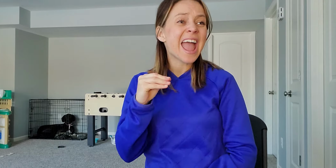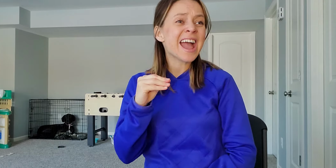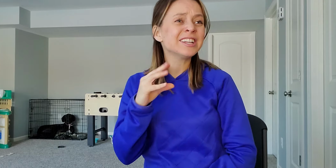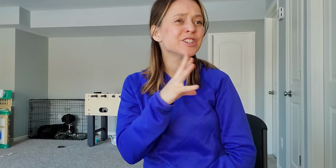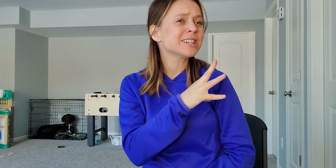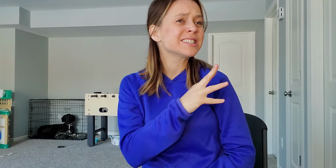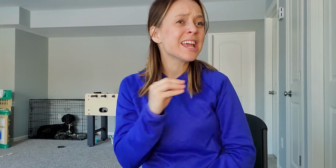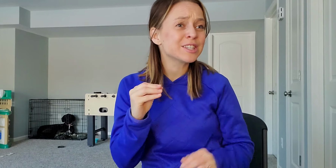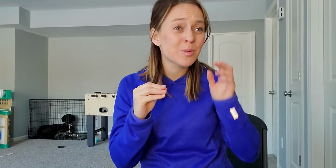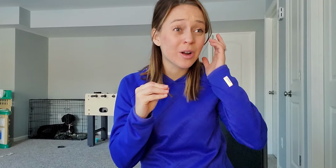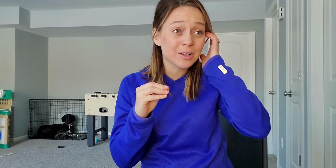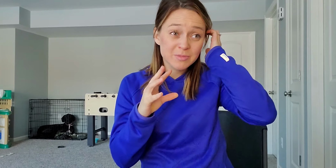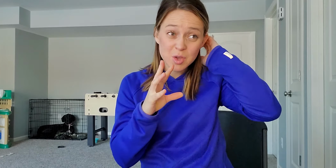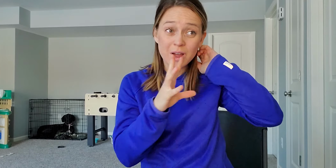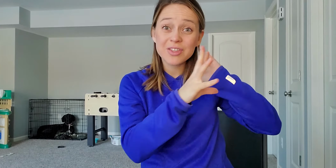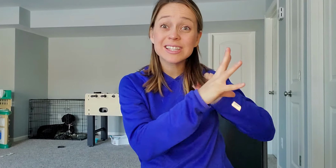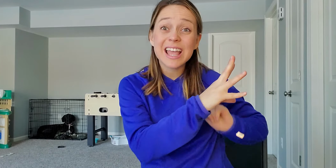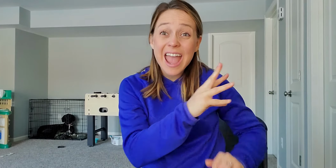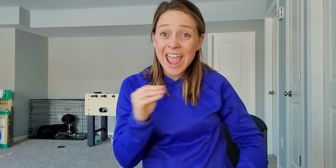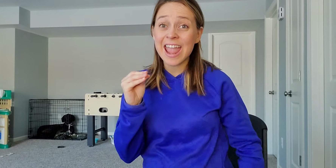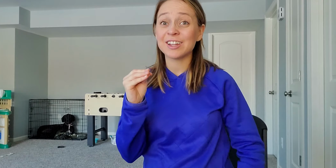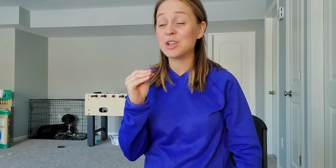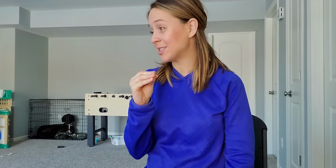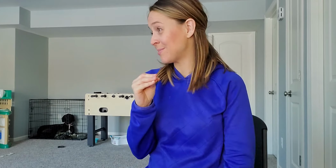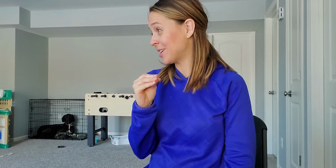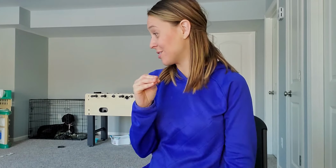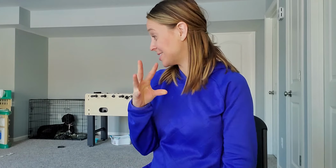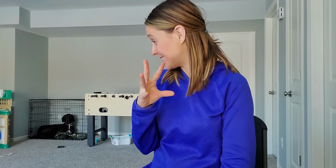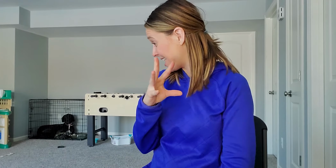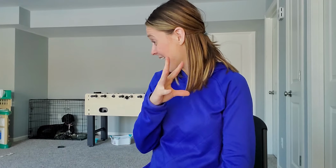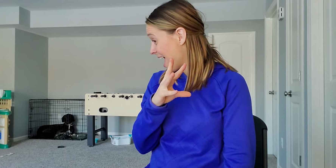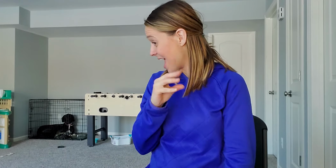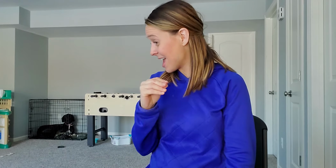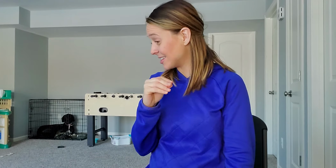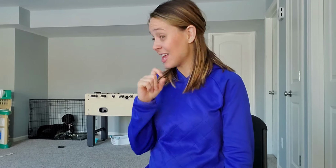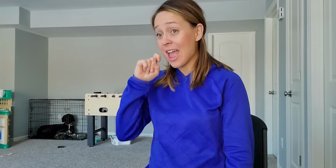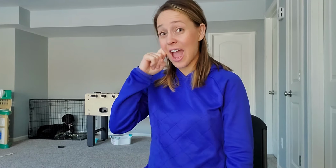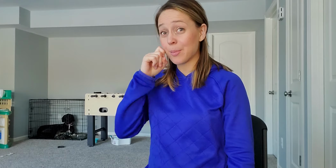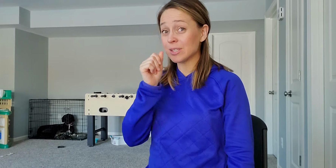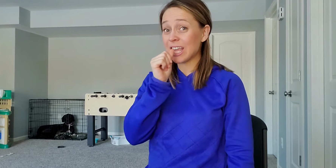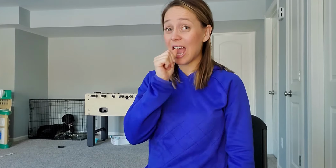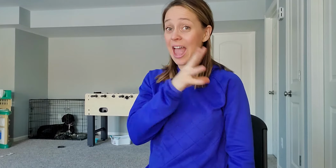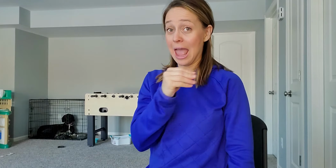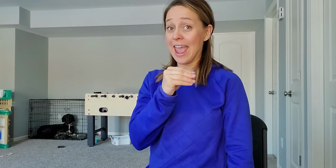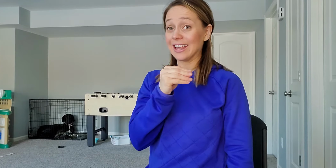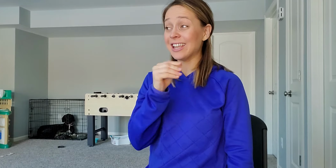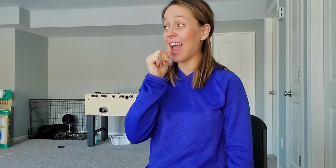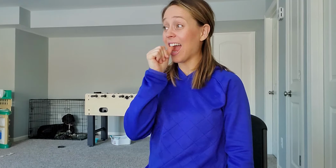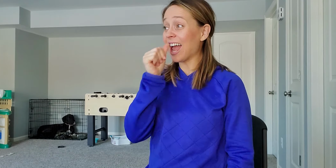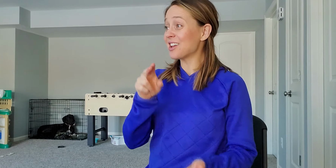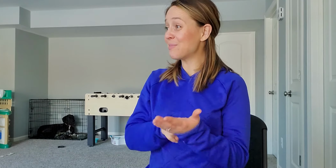And is you're going to take some more. You want this, and you want something else. And apples, and peanut